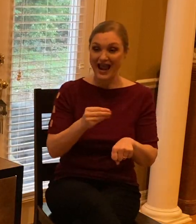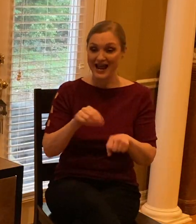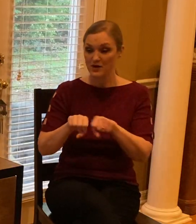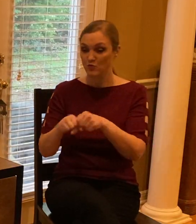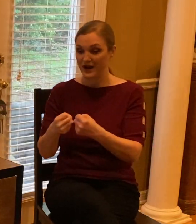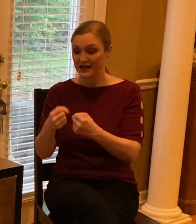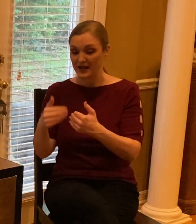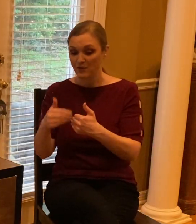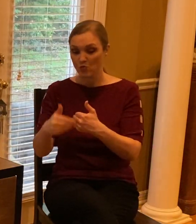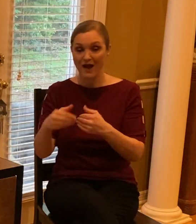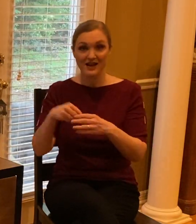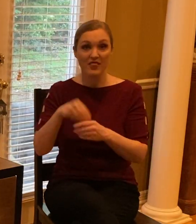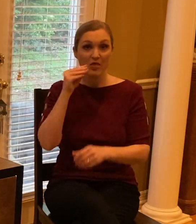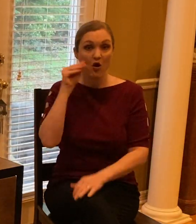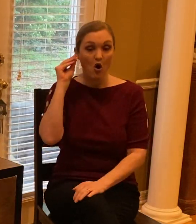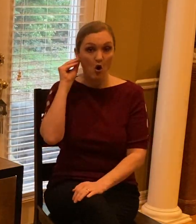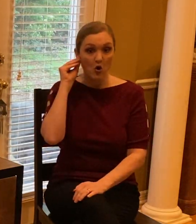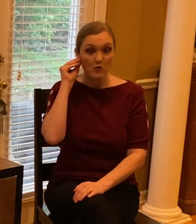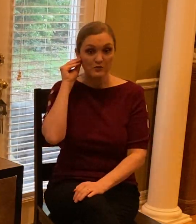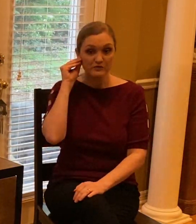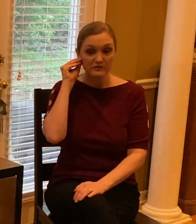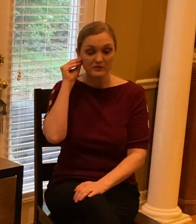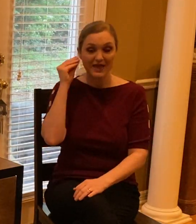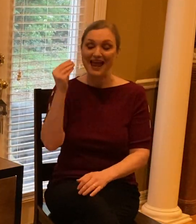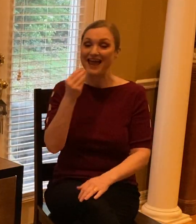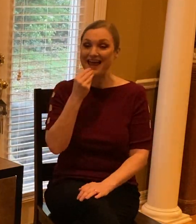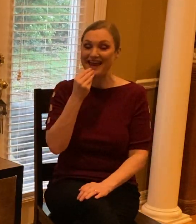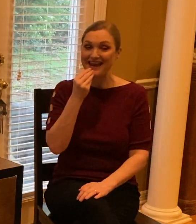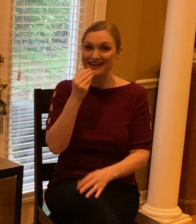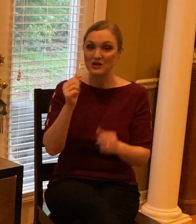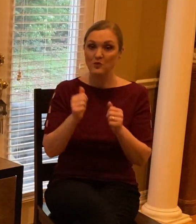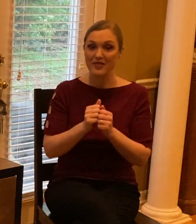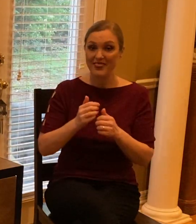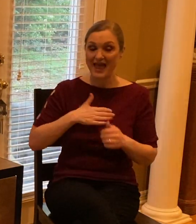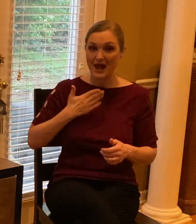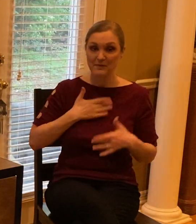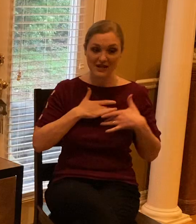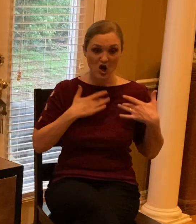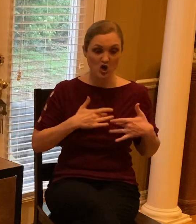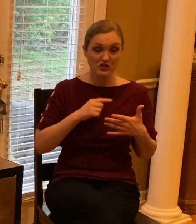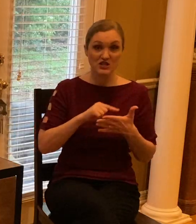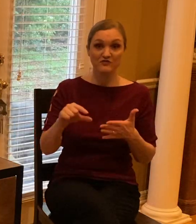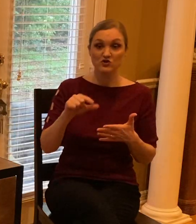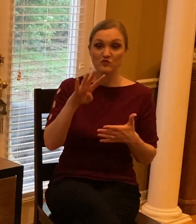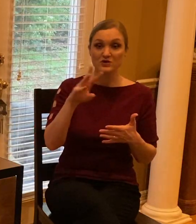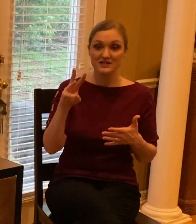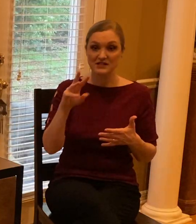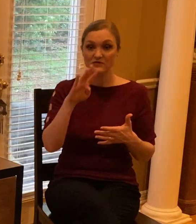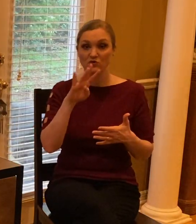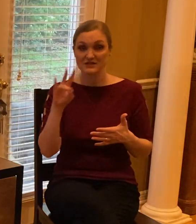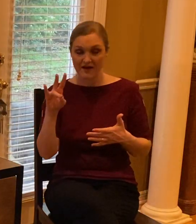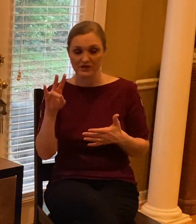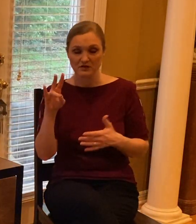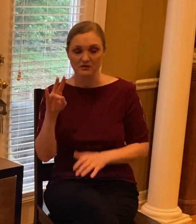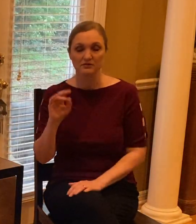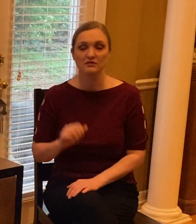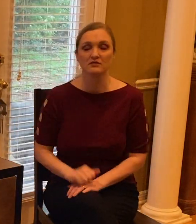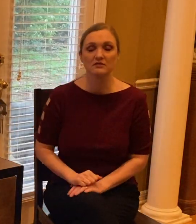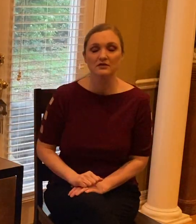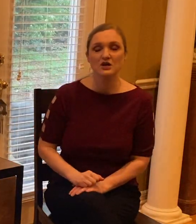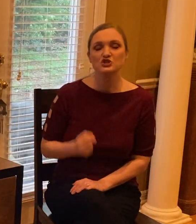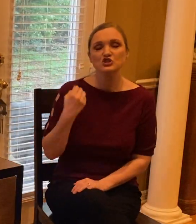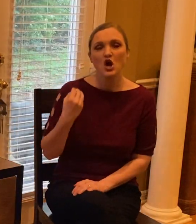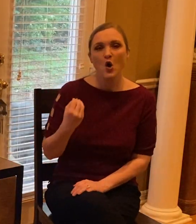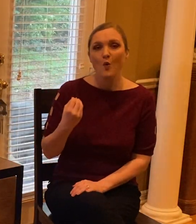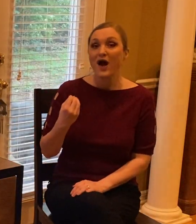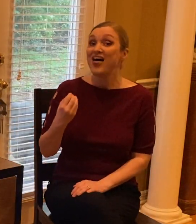breaking bread in their homes, they received their food with glad and generous hearts. That's in verses 46 and 47.